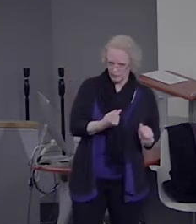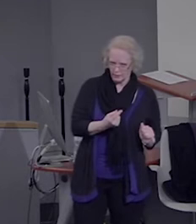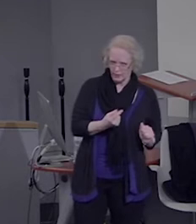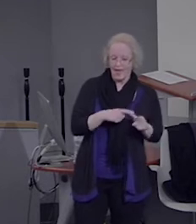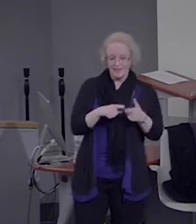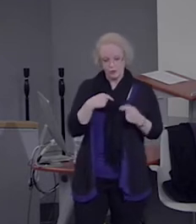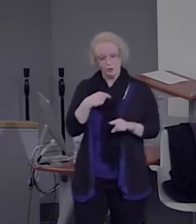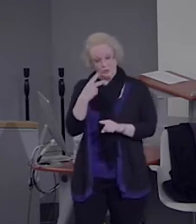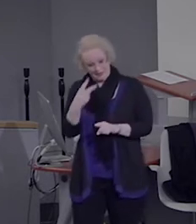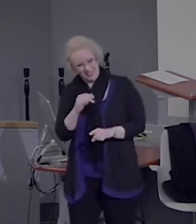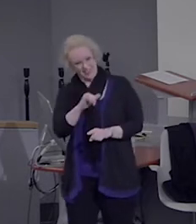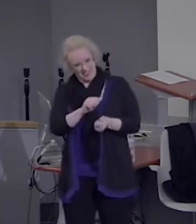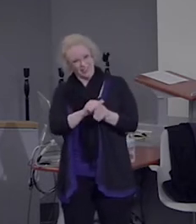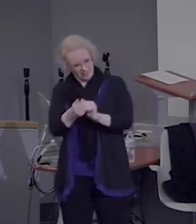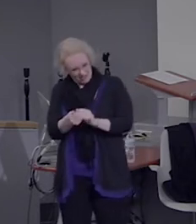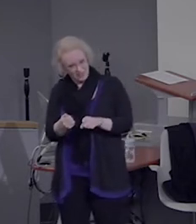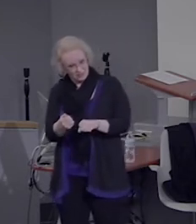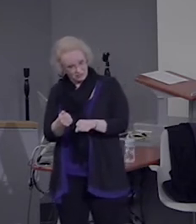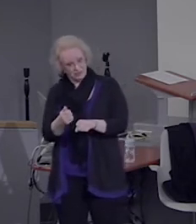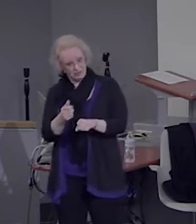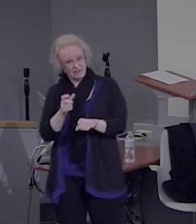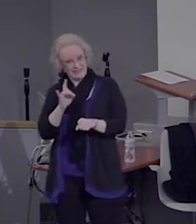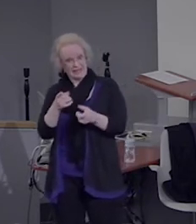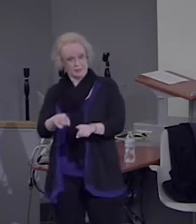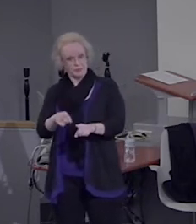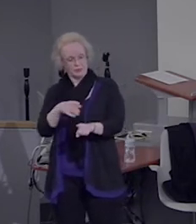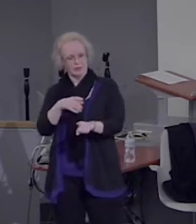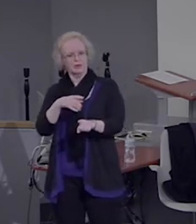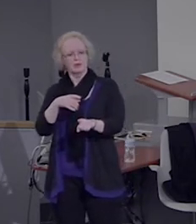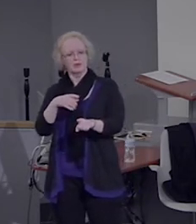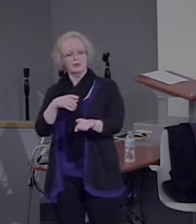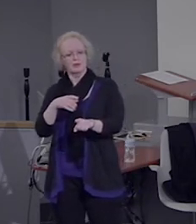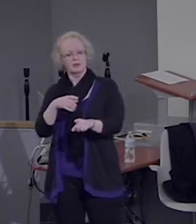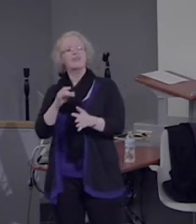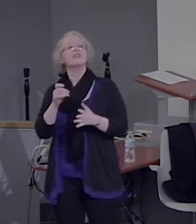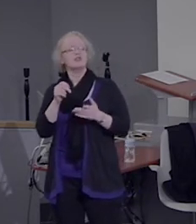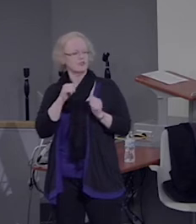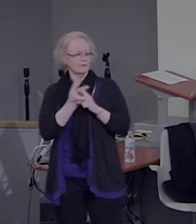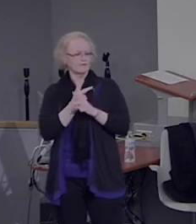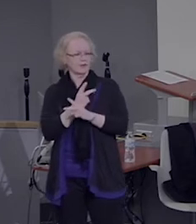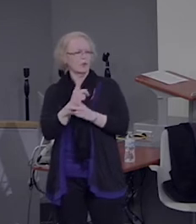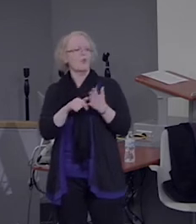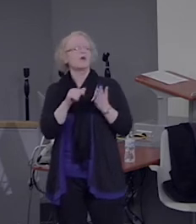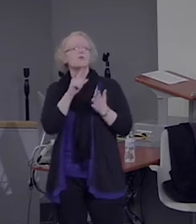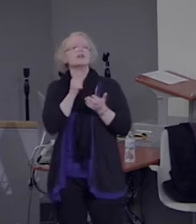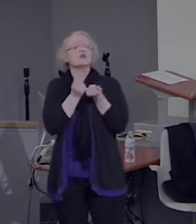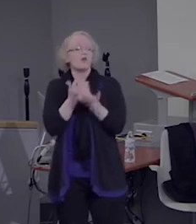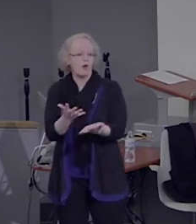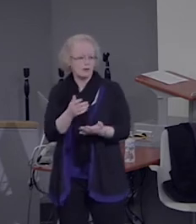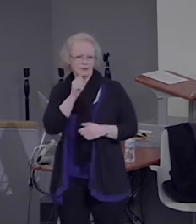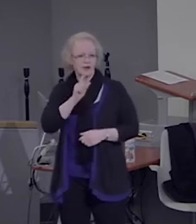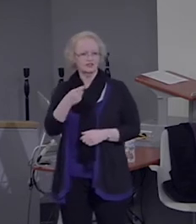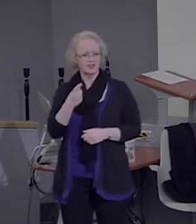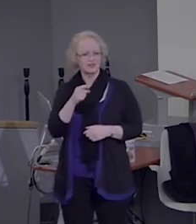you see that the change is dependent on that you can begin to talk about causality rather than just association